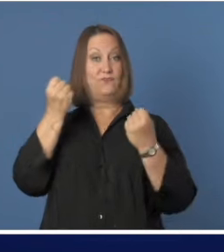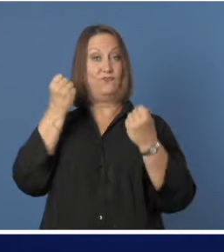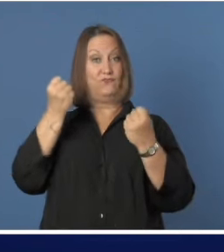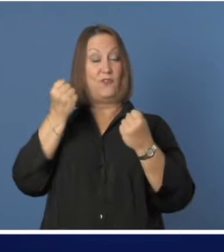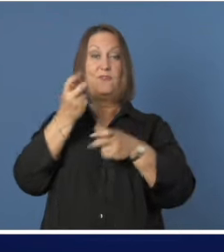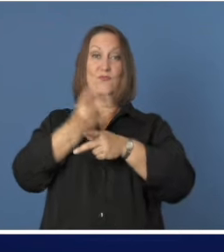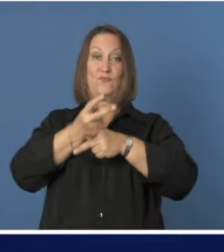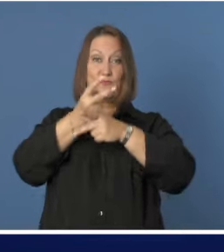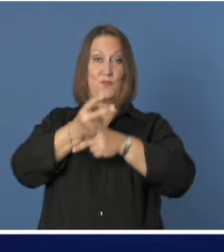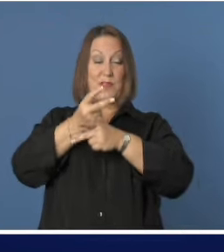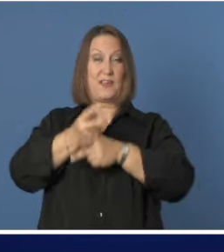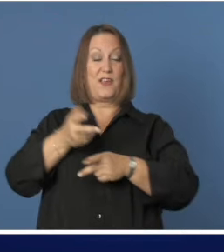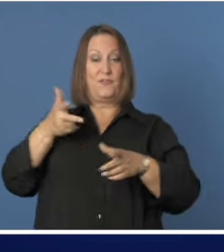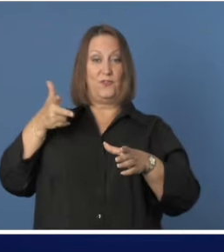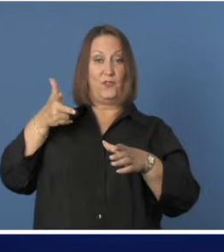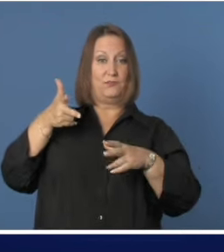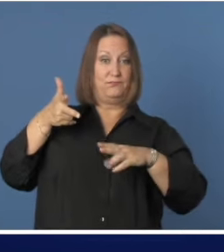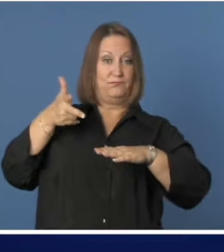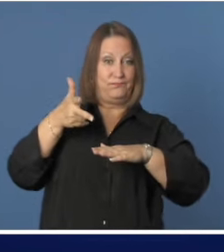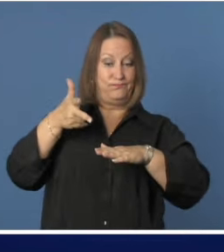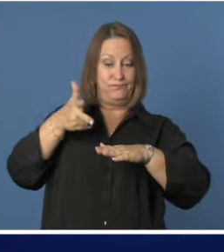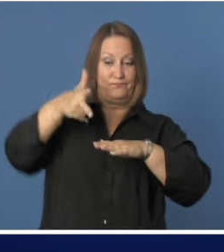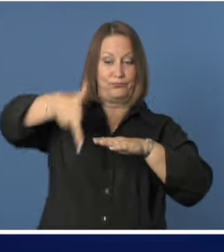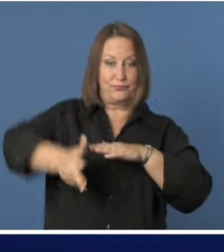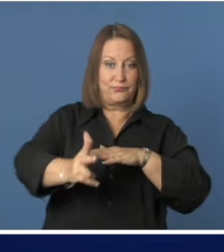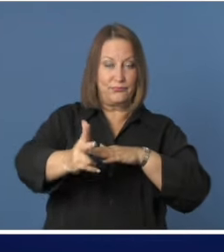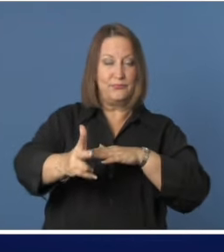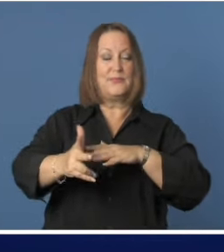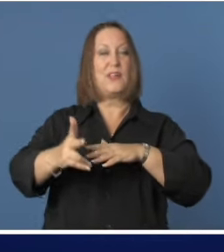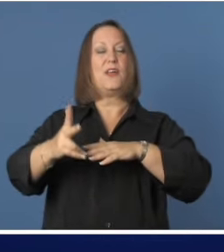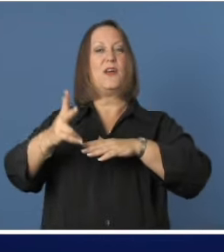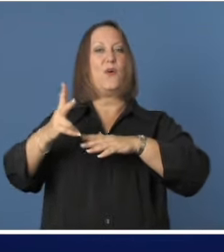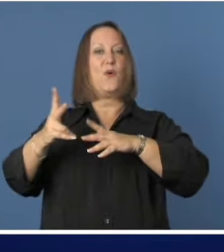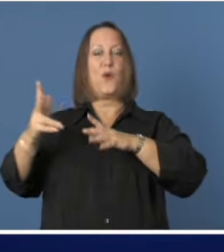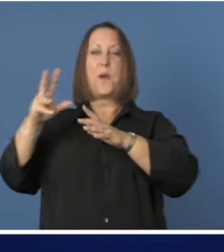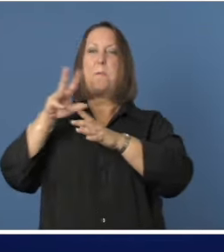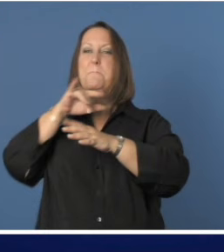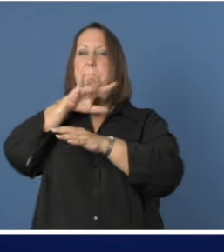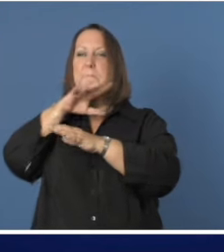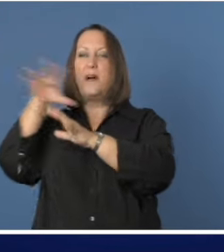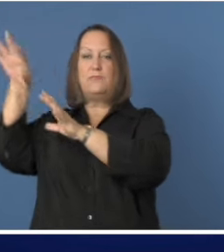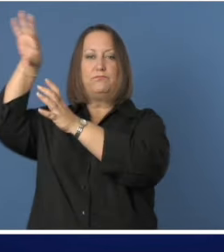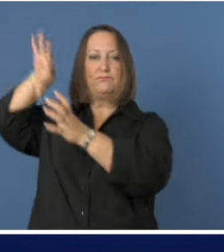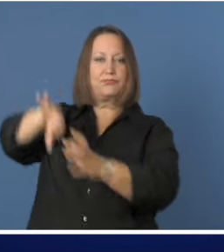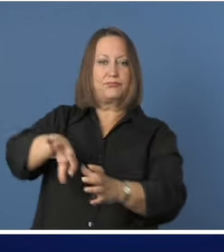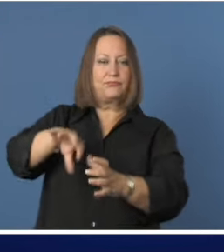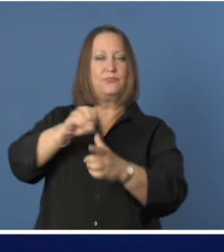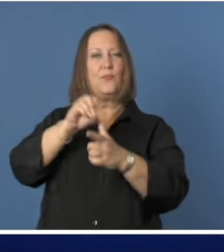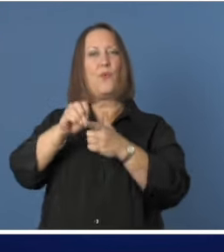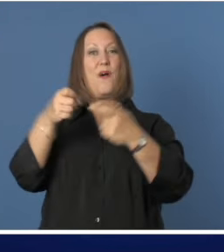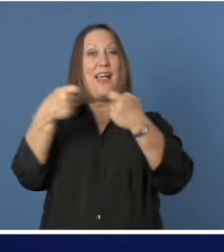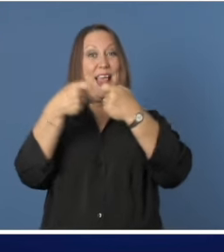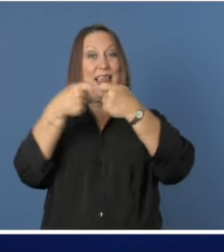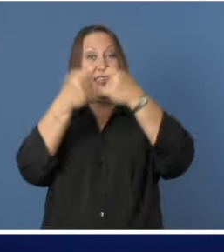Watch out for damaged roads, slides, and fallen wires.